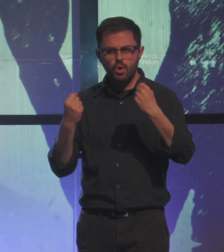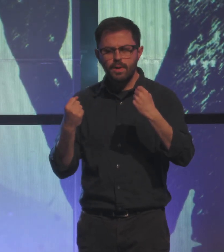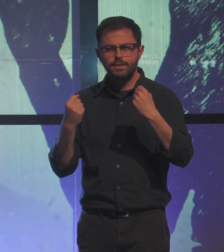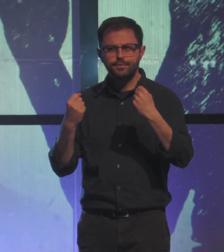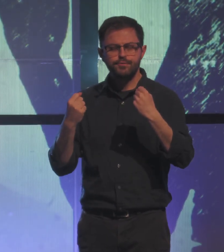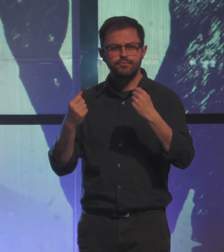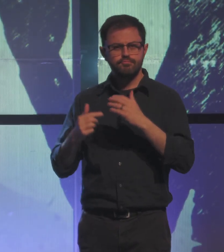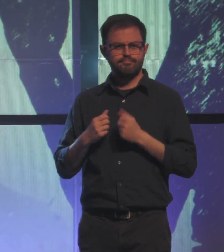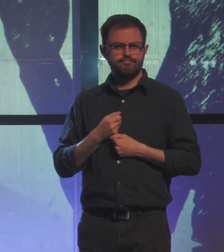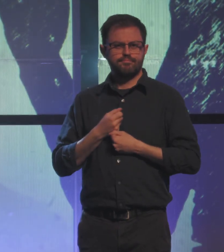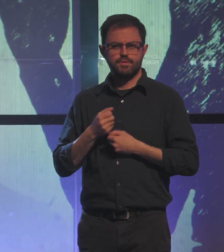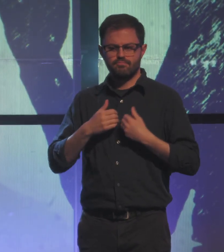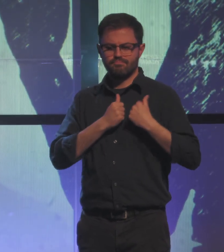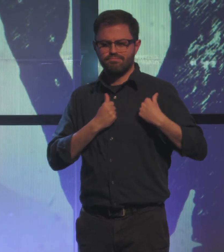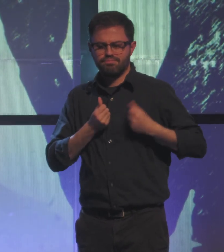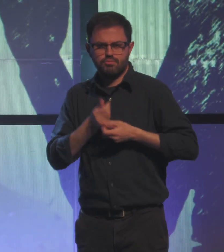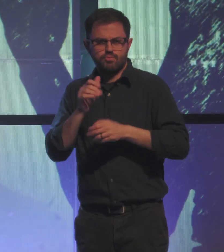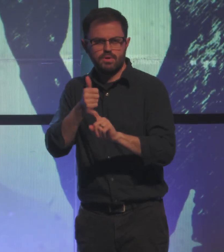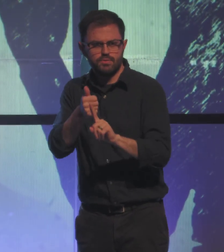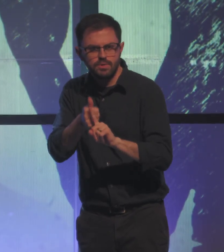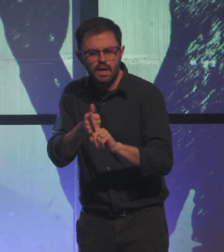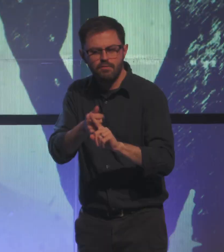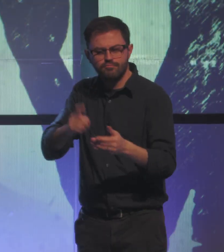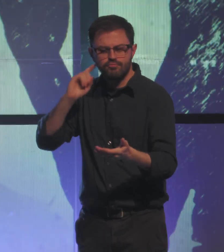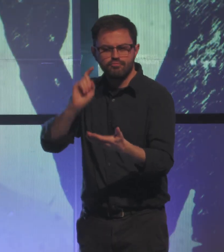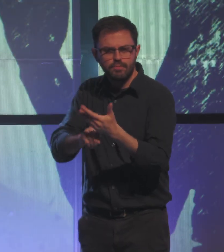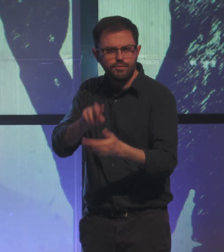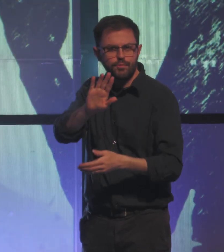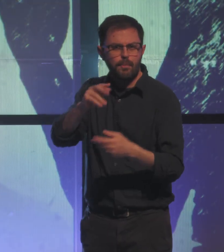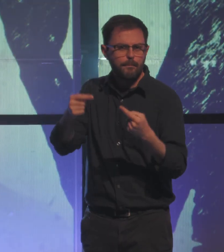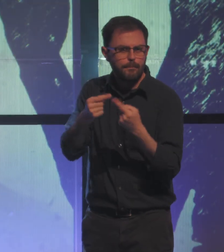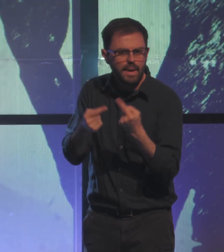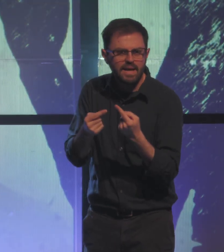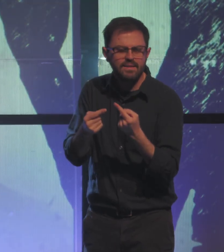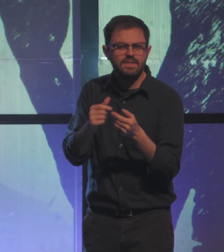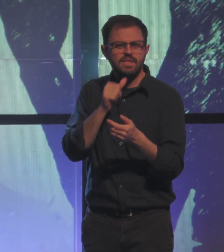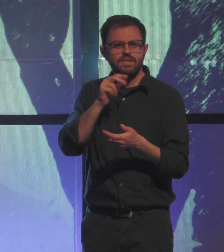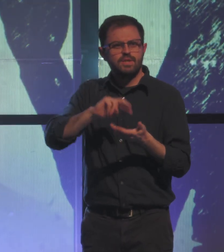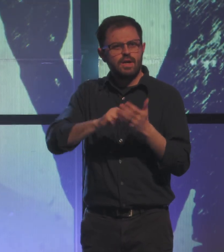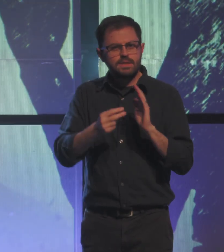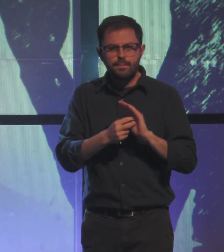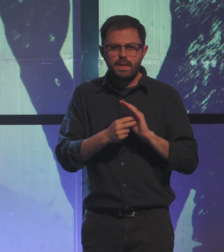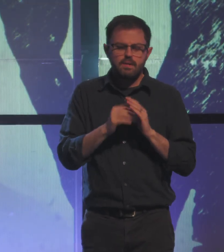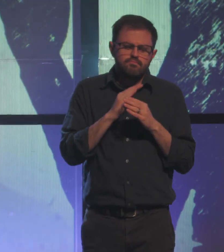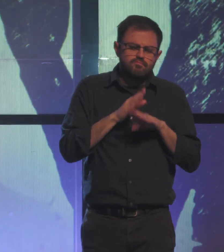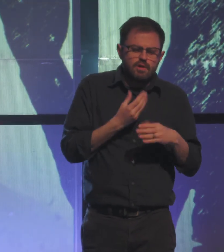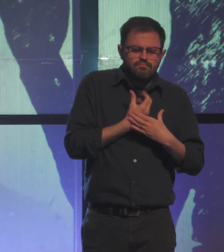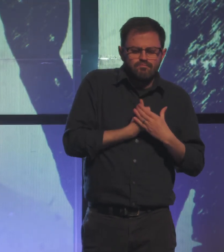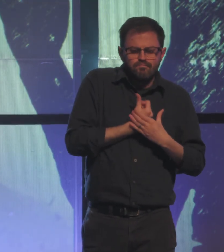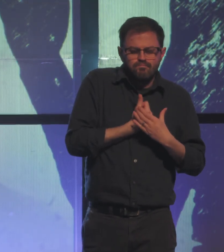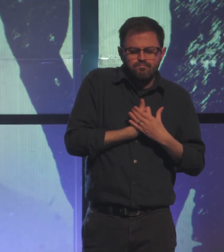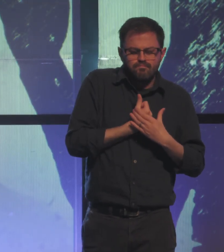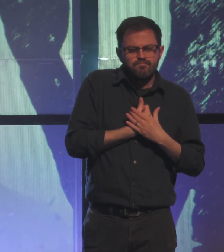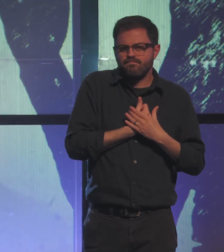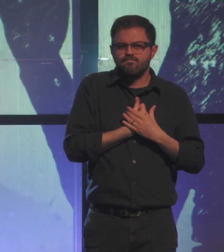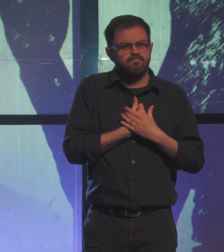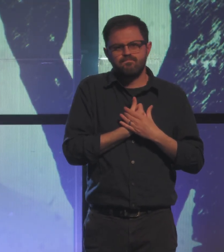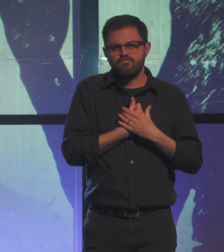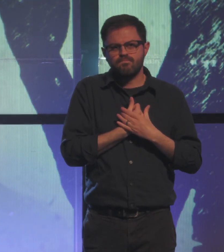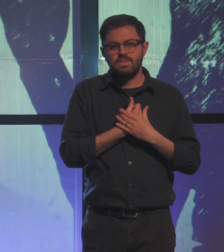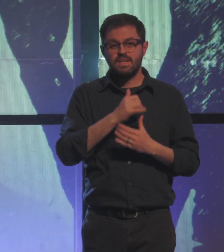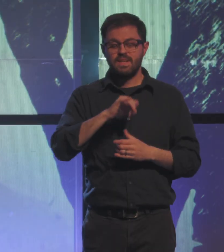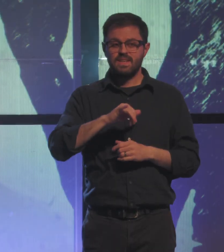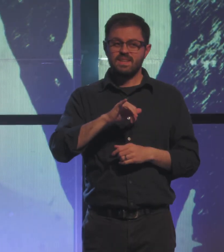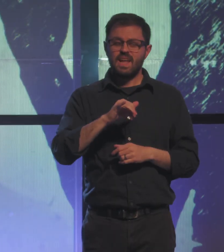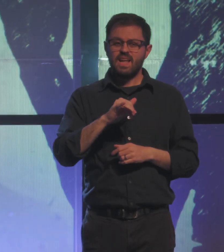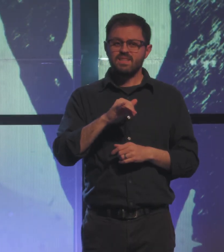voice, to give pain a name. Strength is not silence. It is not keeping it all inside. I think that's especially a